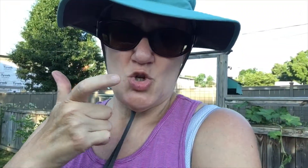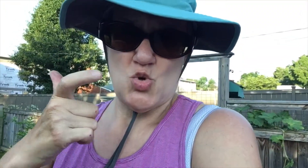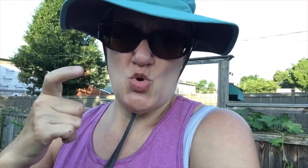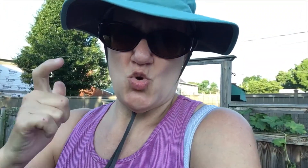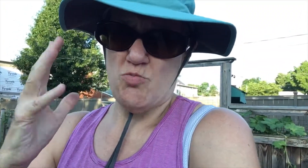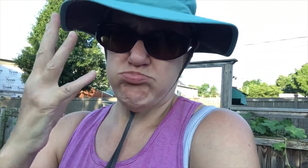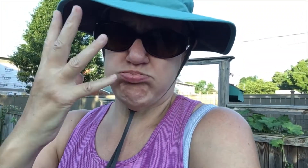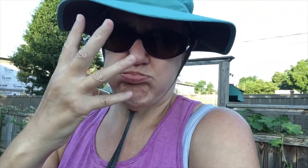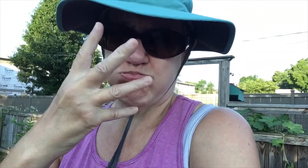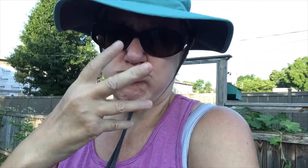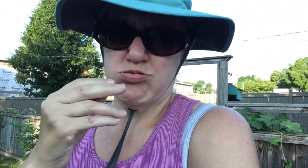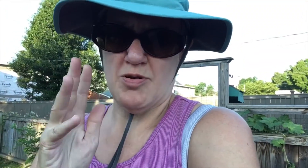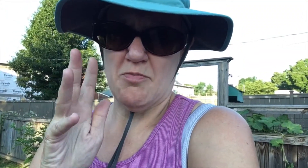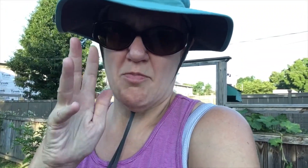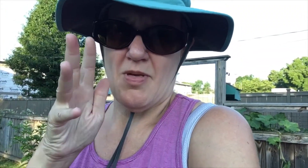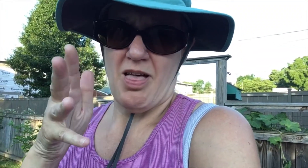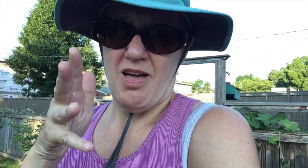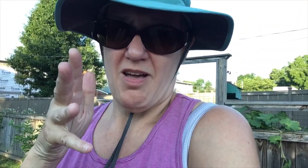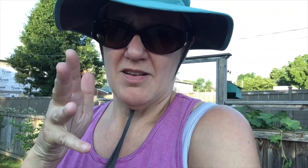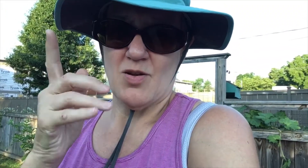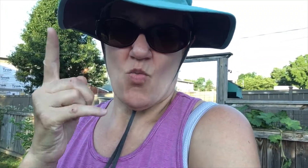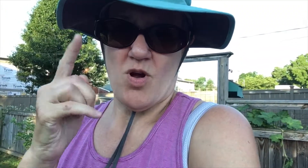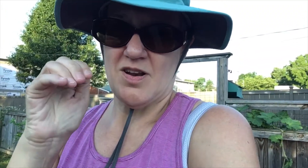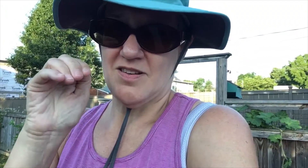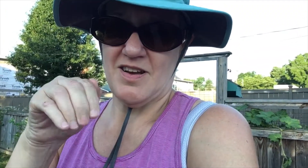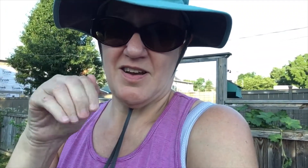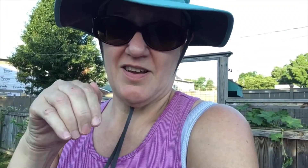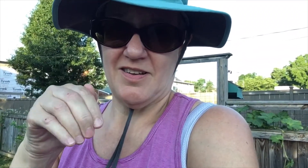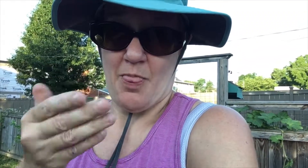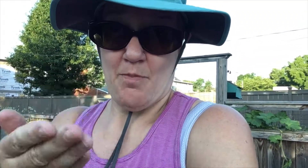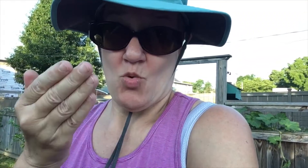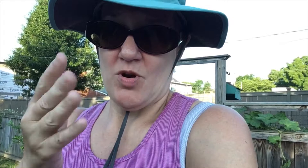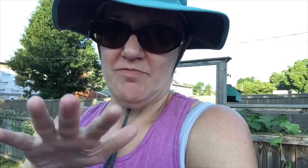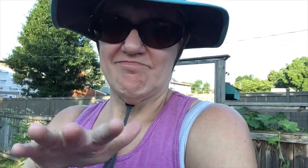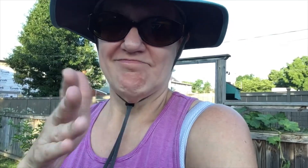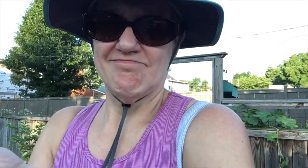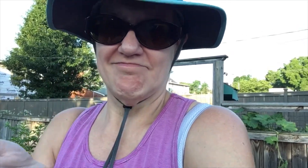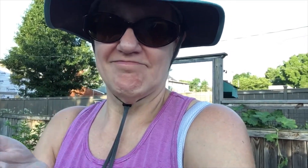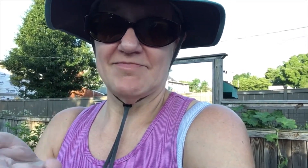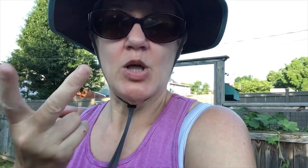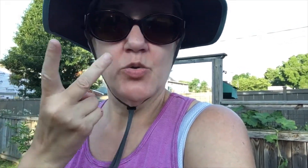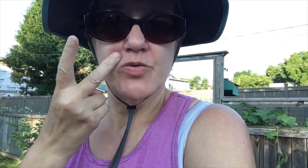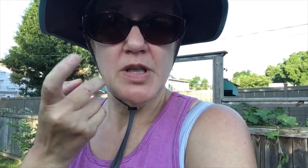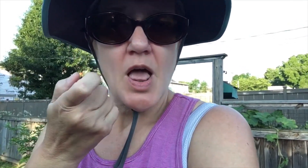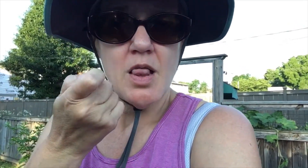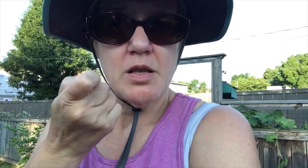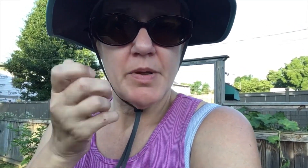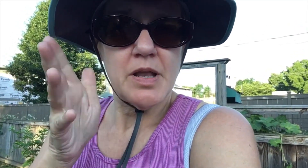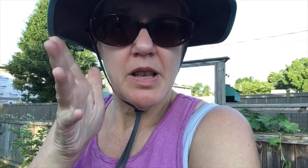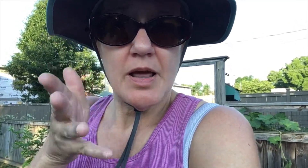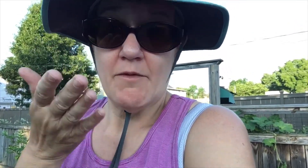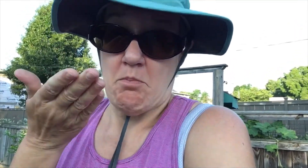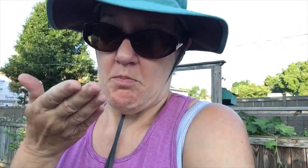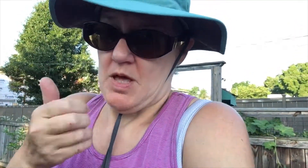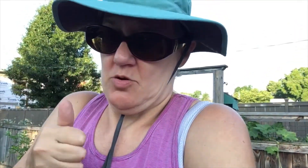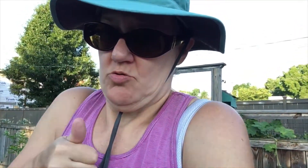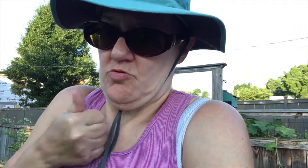Now this neighbor's plant was huge and beautiful, and then one night it was dead in the morning. Now there's a little bit